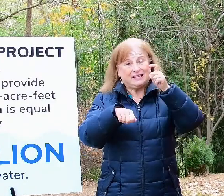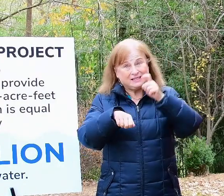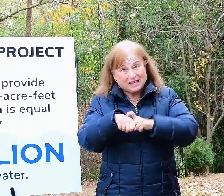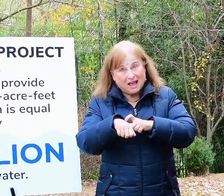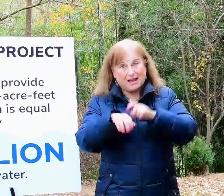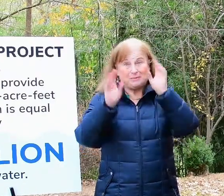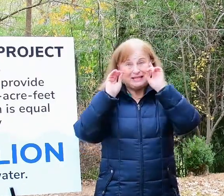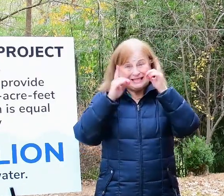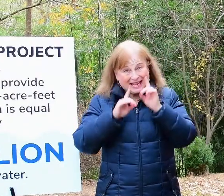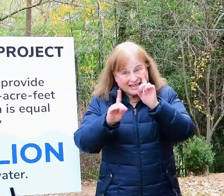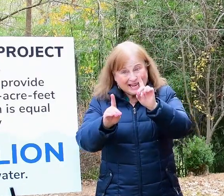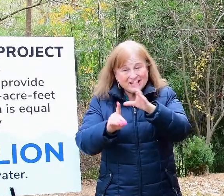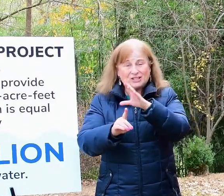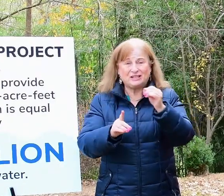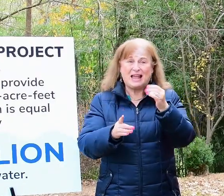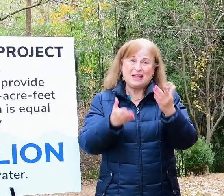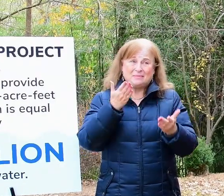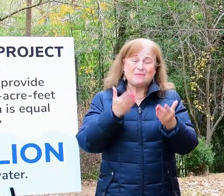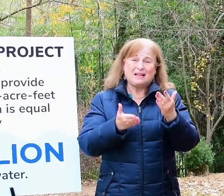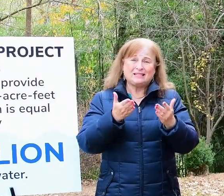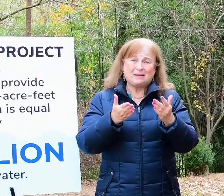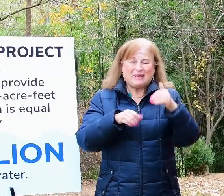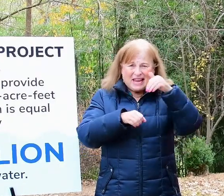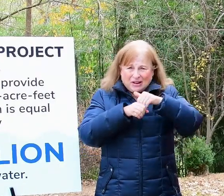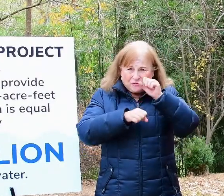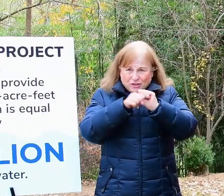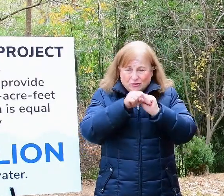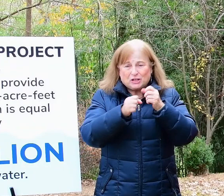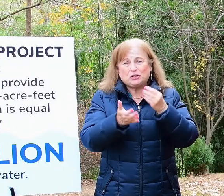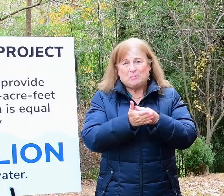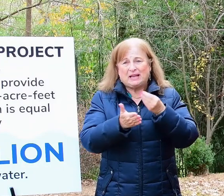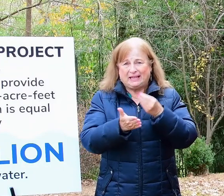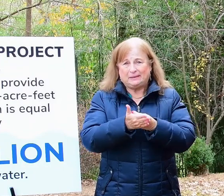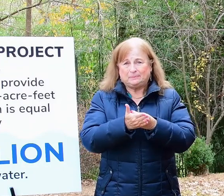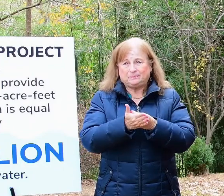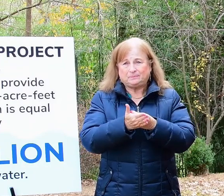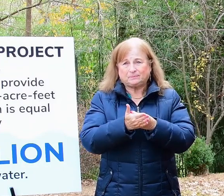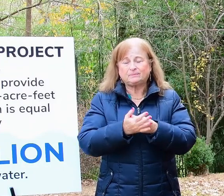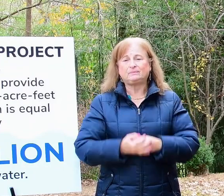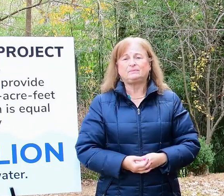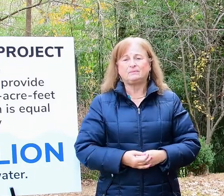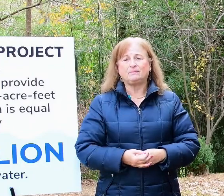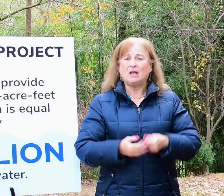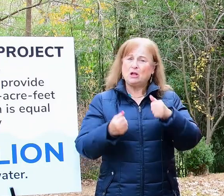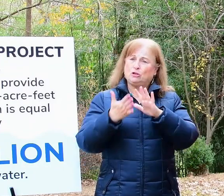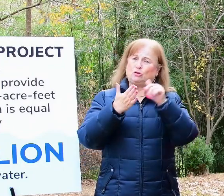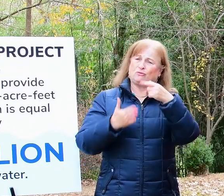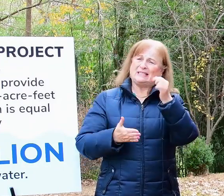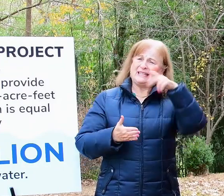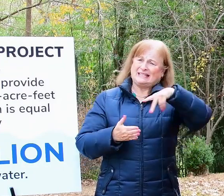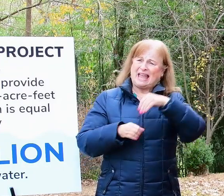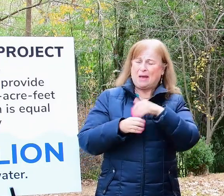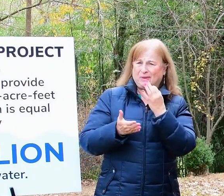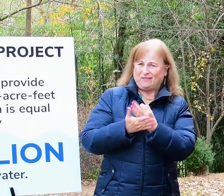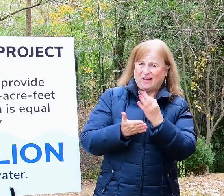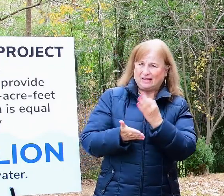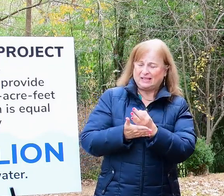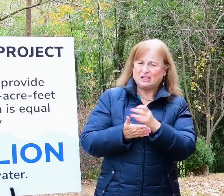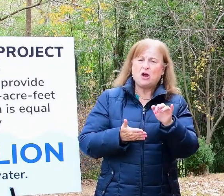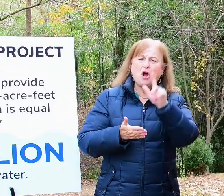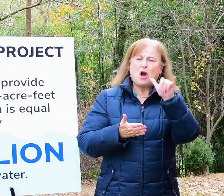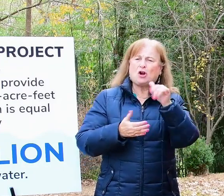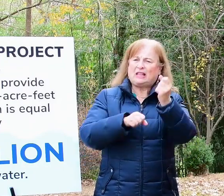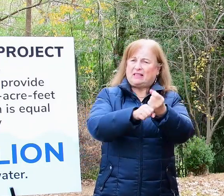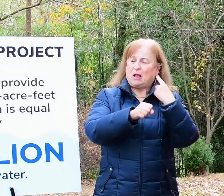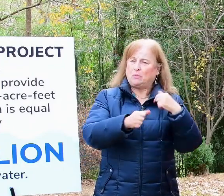time, dedication, and possibly infrastructure money. To address this gap in financing, early